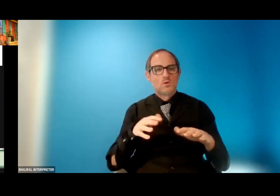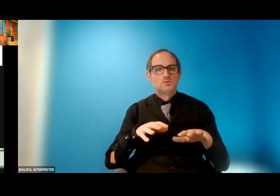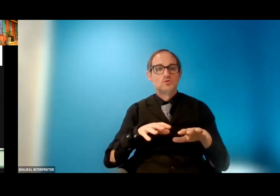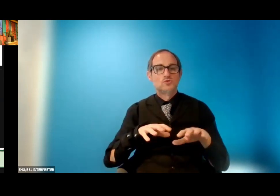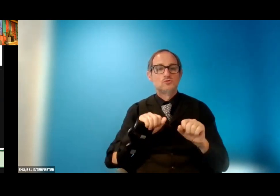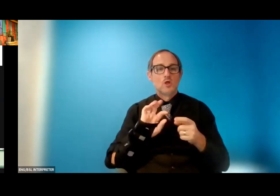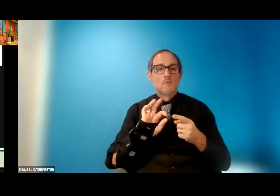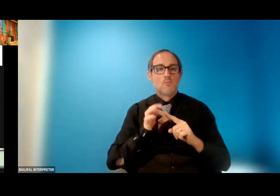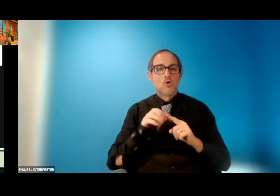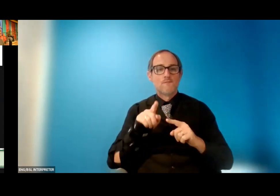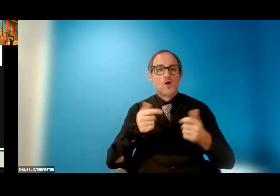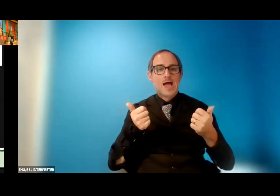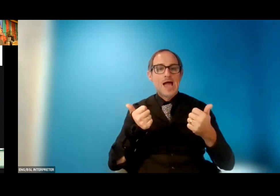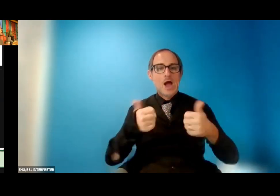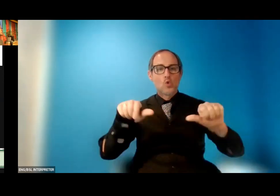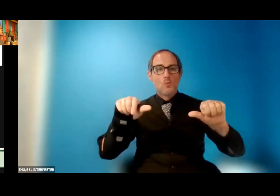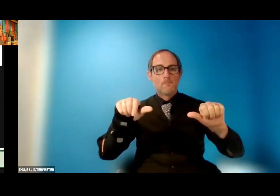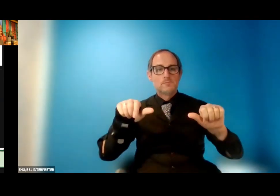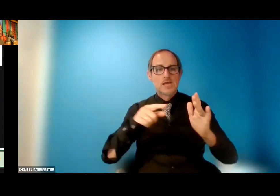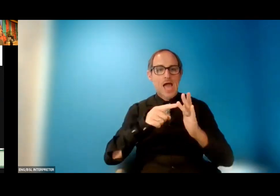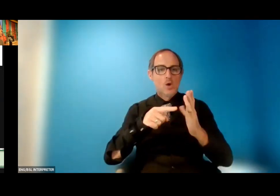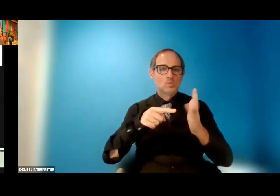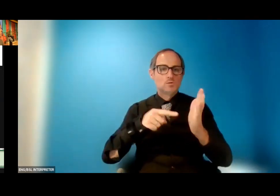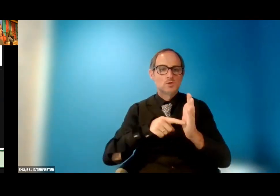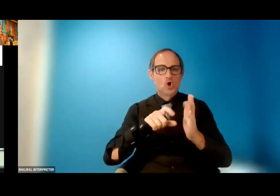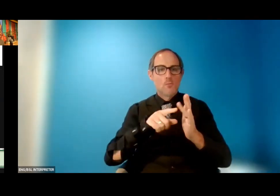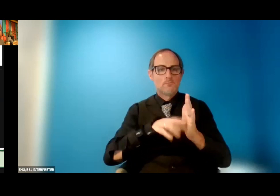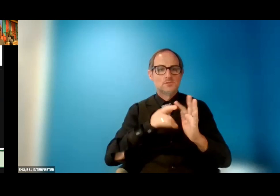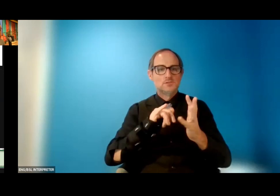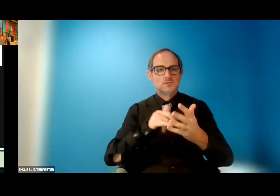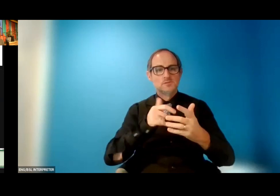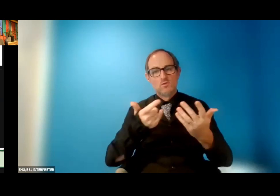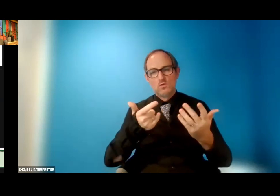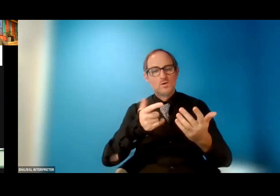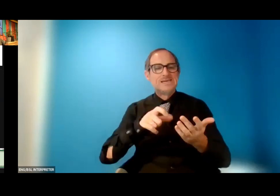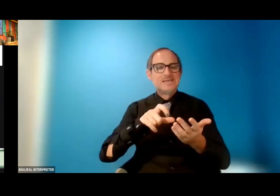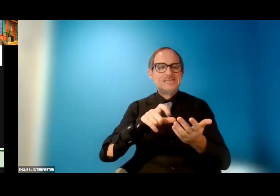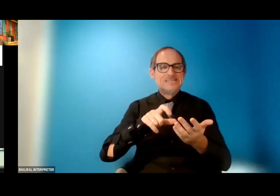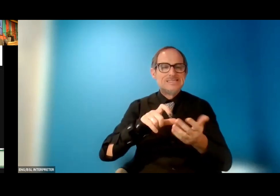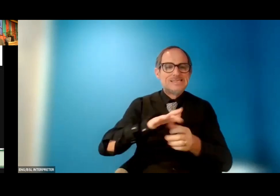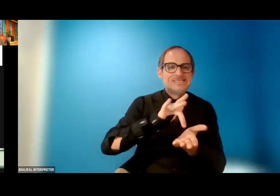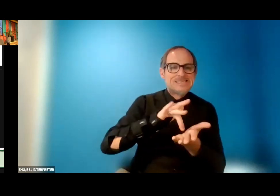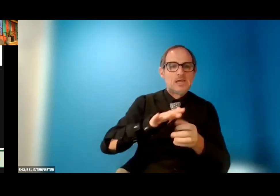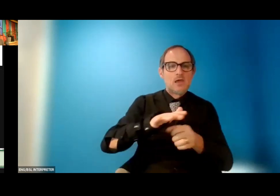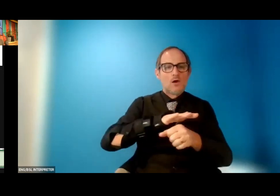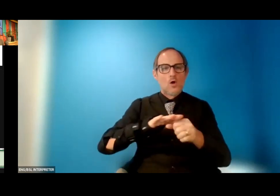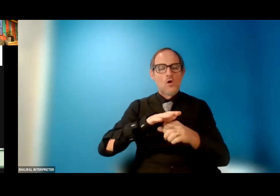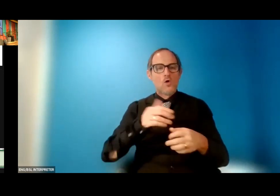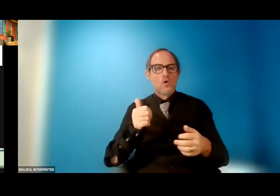framework for various vision, city scale visions or neighborhood scale visions. So this is in Cali, Colombia, where they've